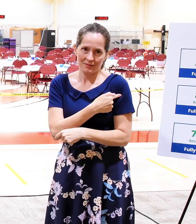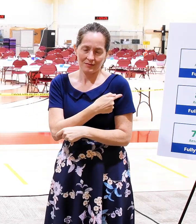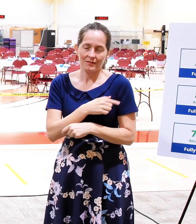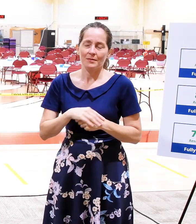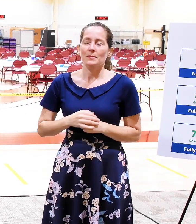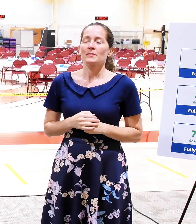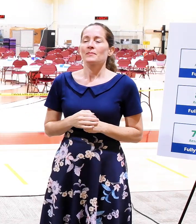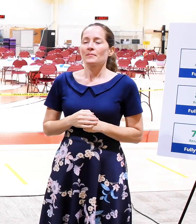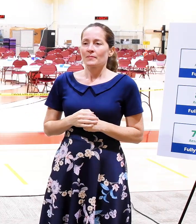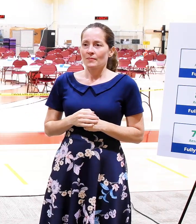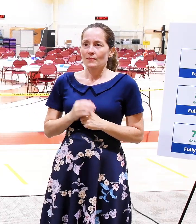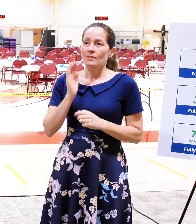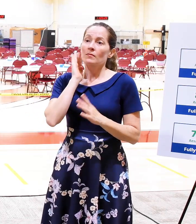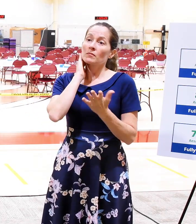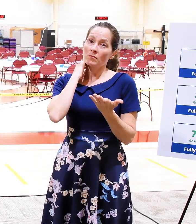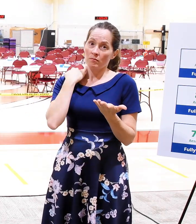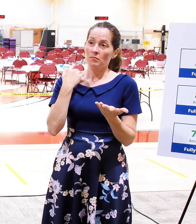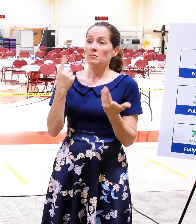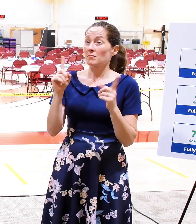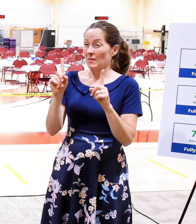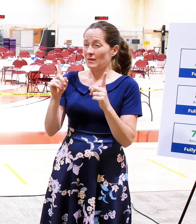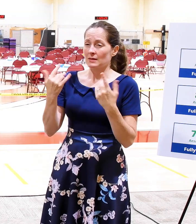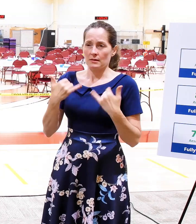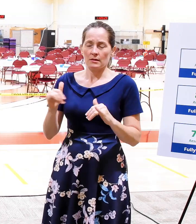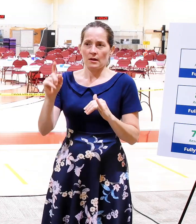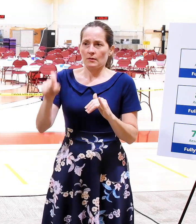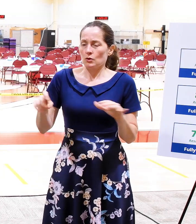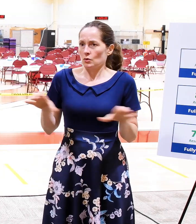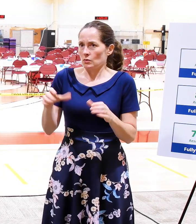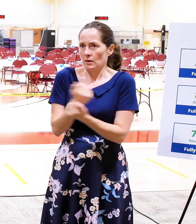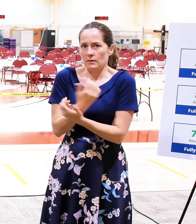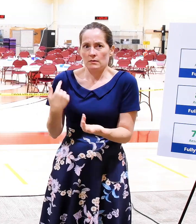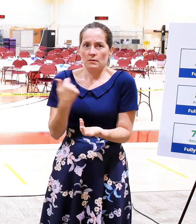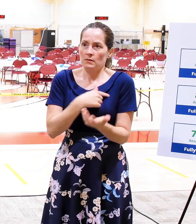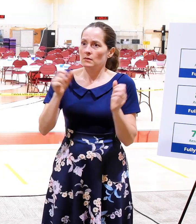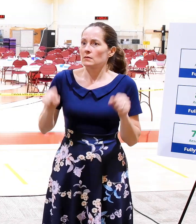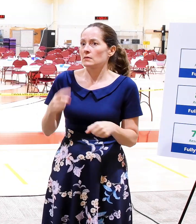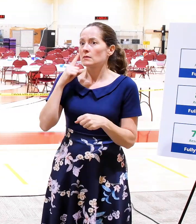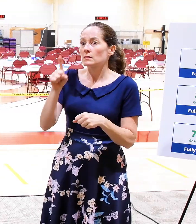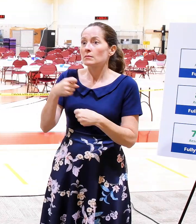need to do everything in our power to keep our residents safe.